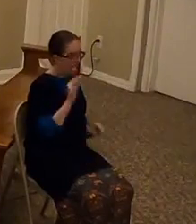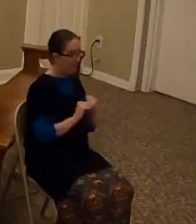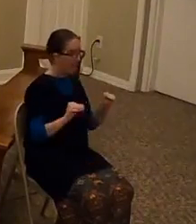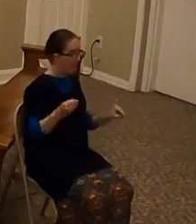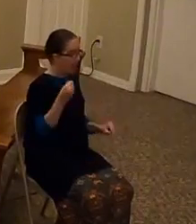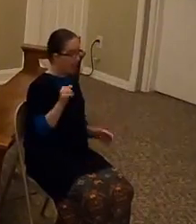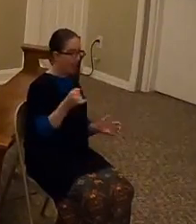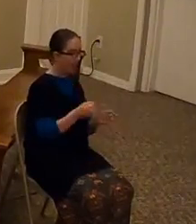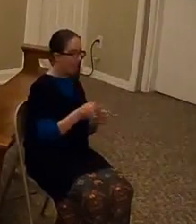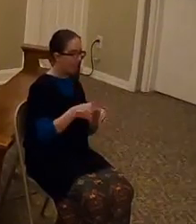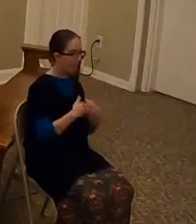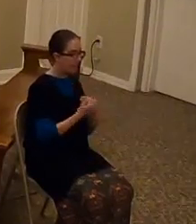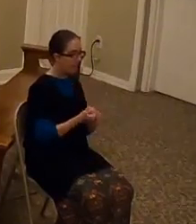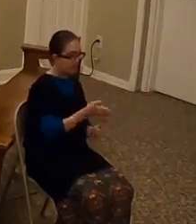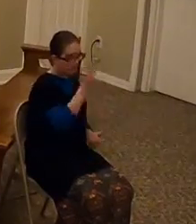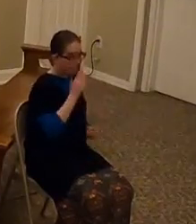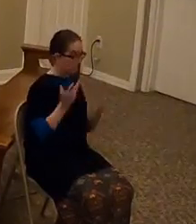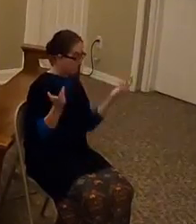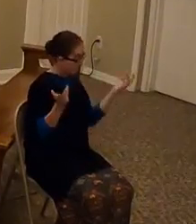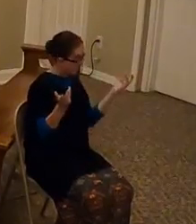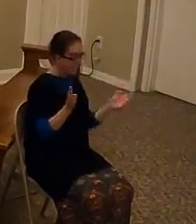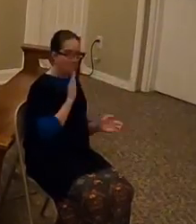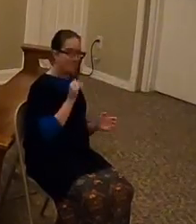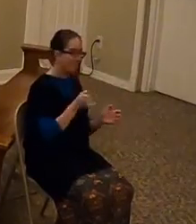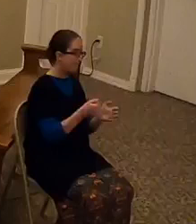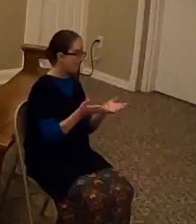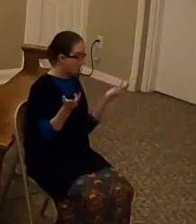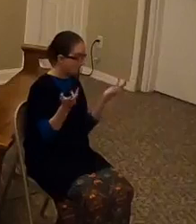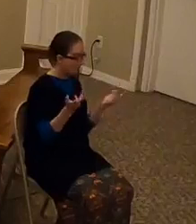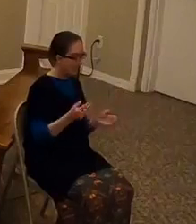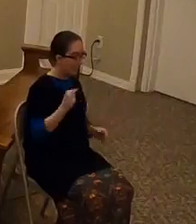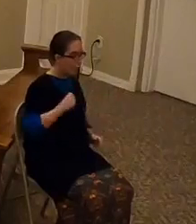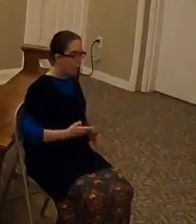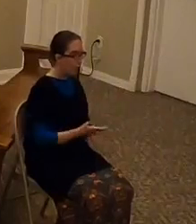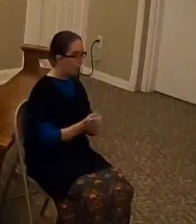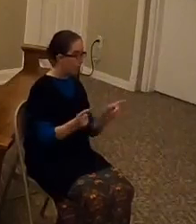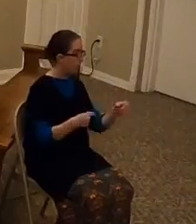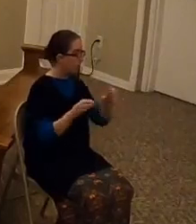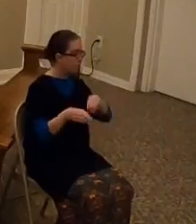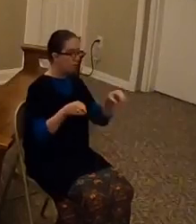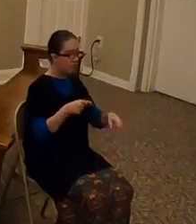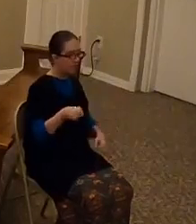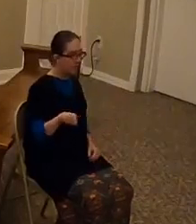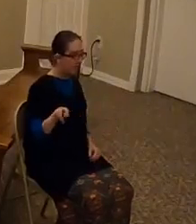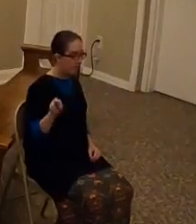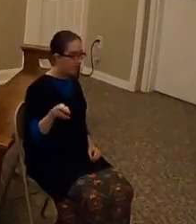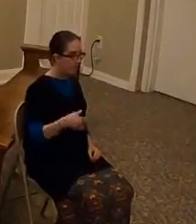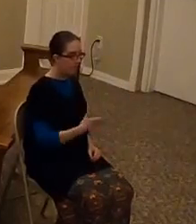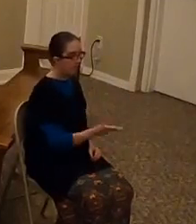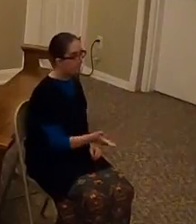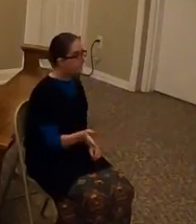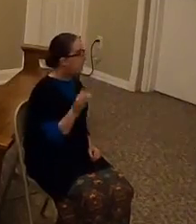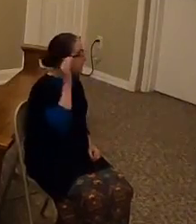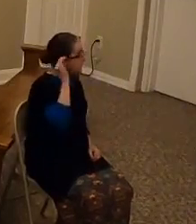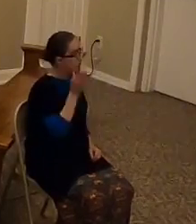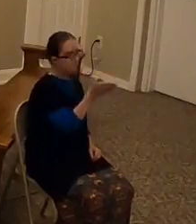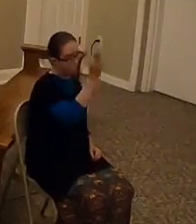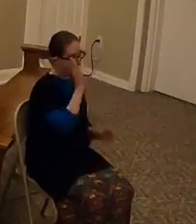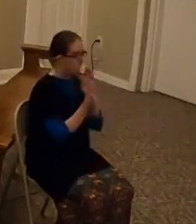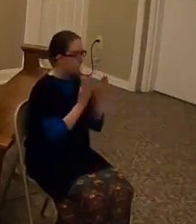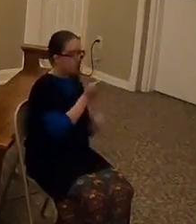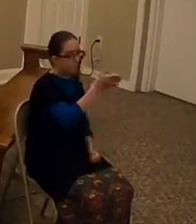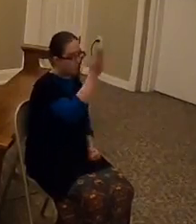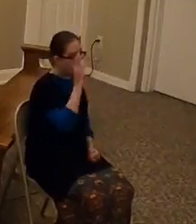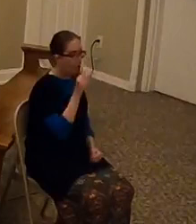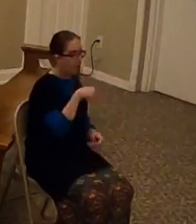it. I mean, this is the way God made us. So what? So be it, you know? And they're going through there doing their own little thing. And they're just listening to God and talking to God